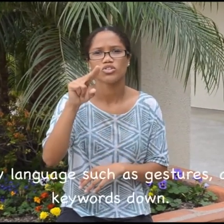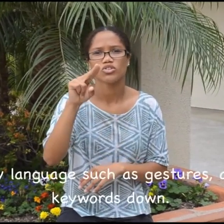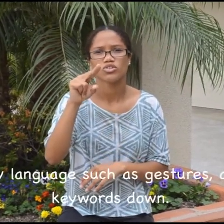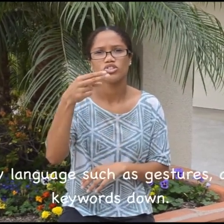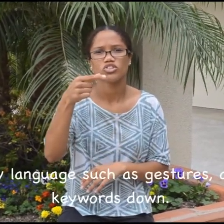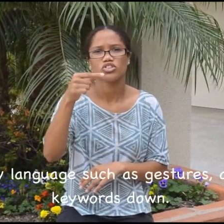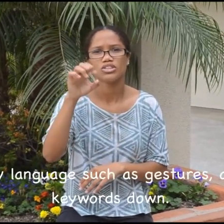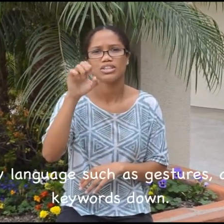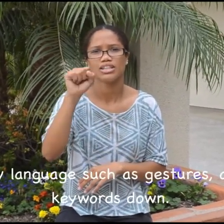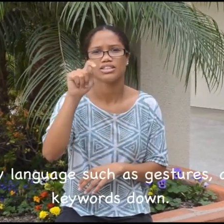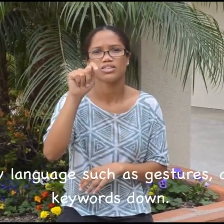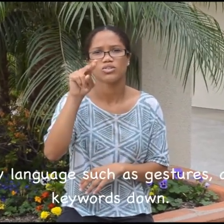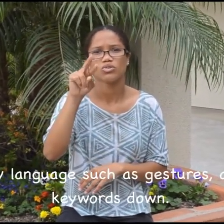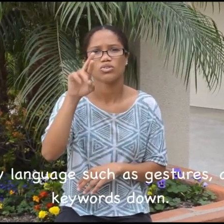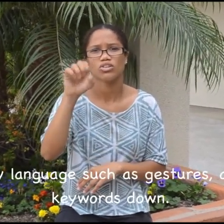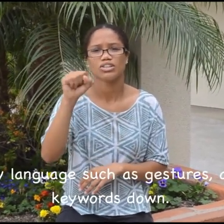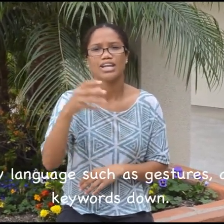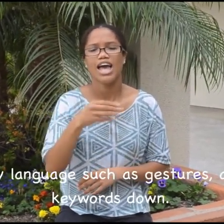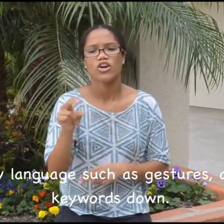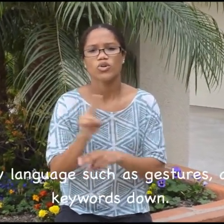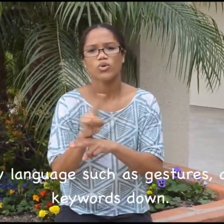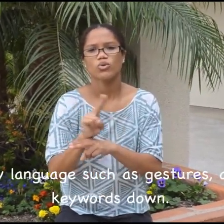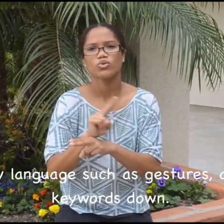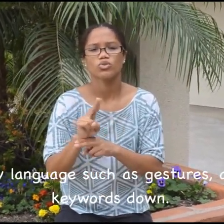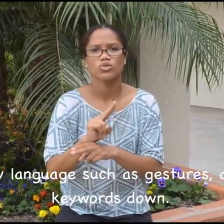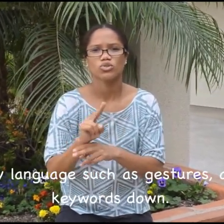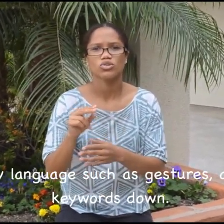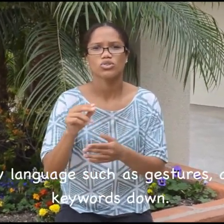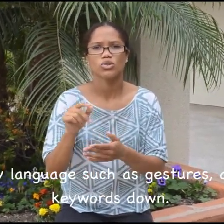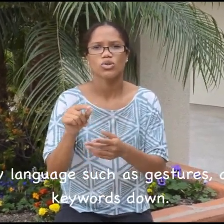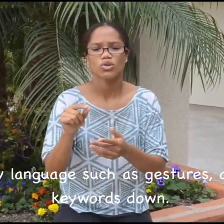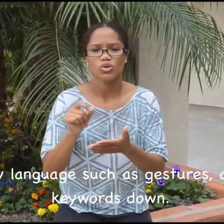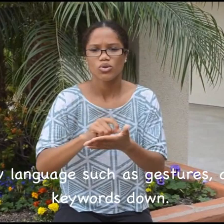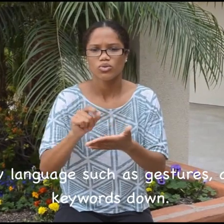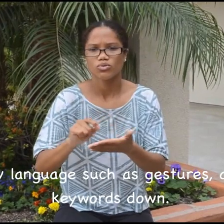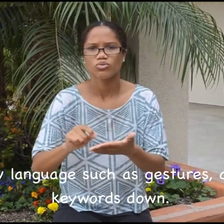use body language such as gestures and write keywords down.